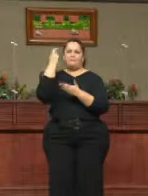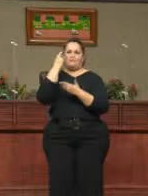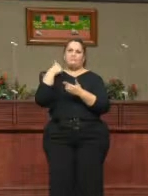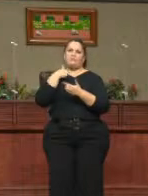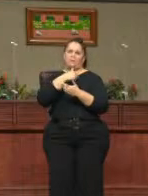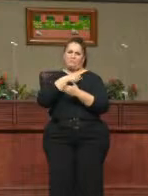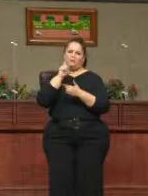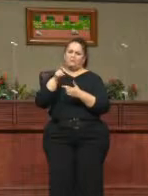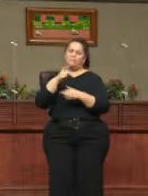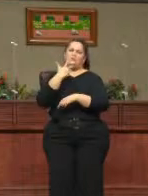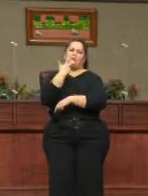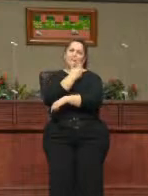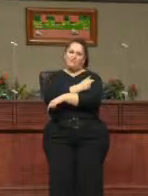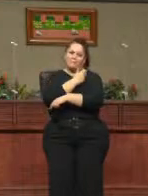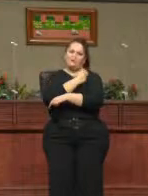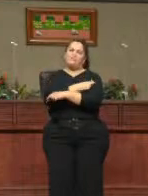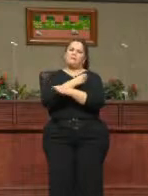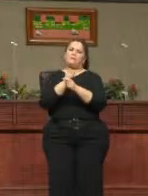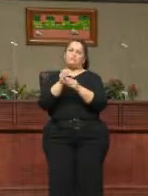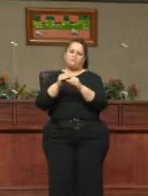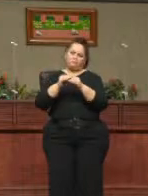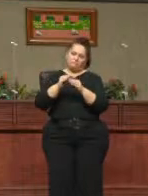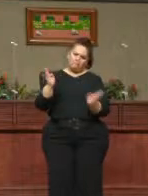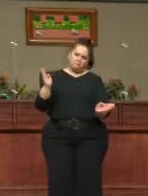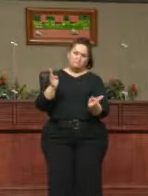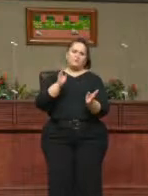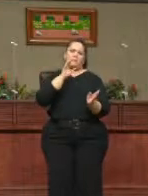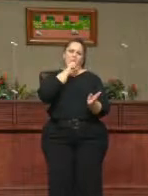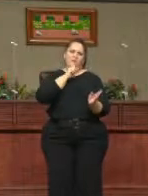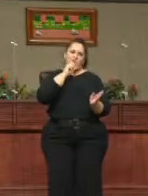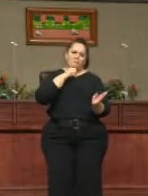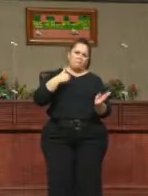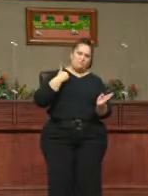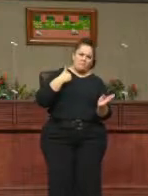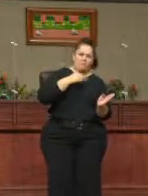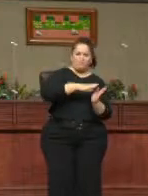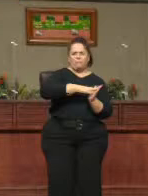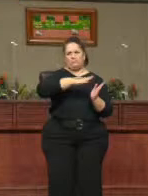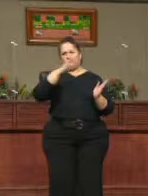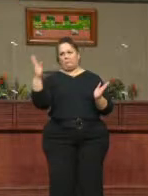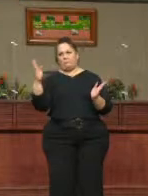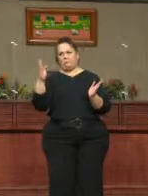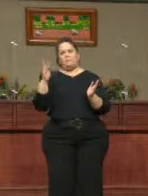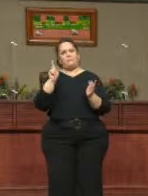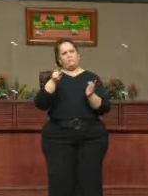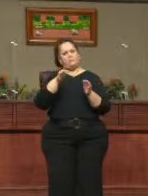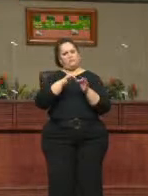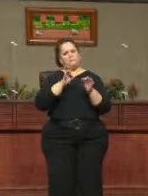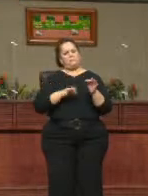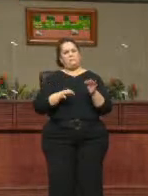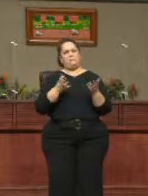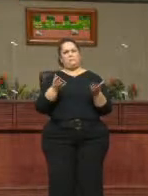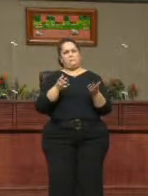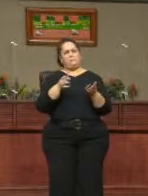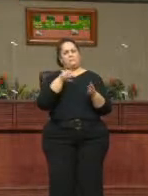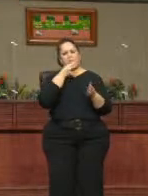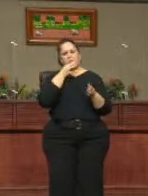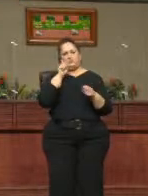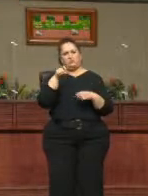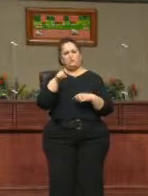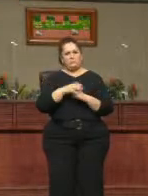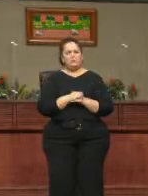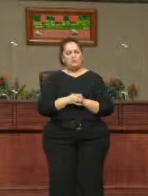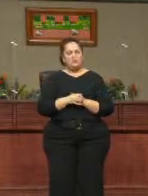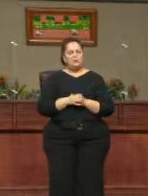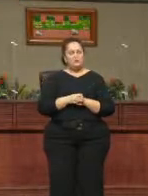vaccine available to younger age groups sooner than later. I'd like to